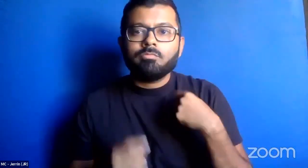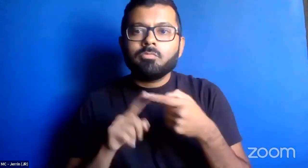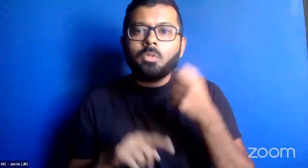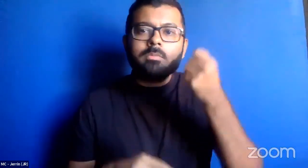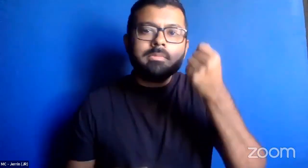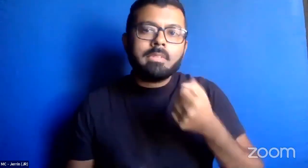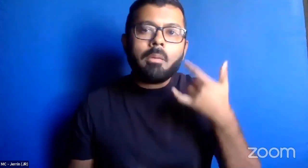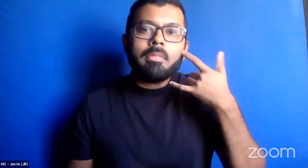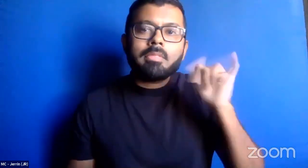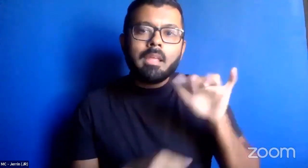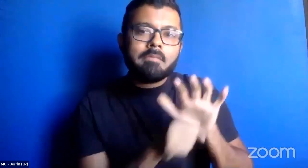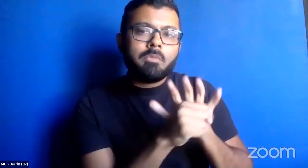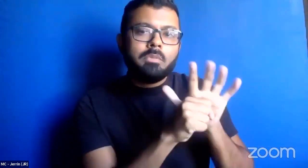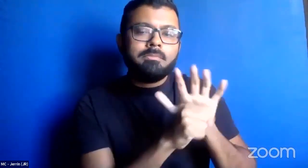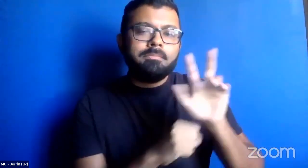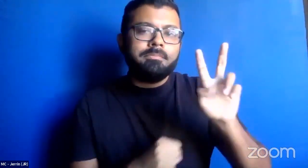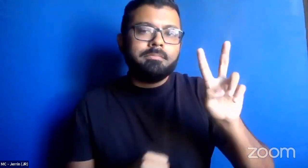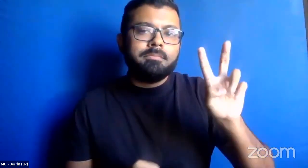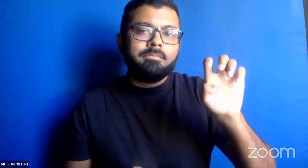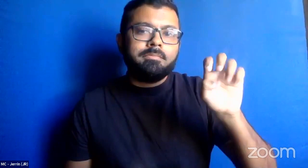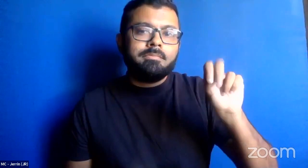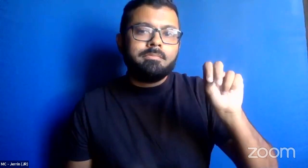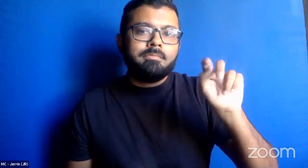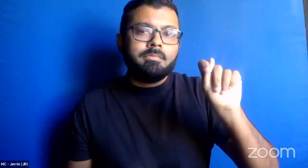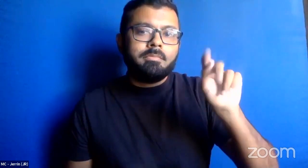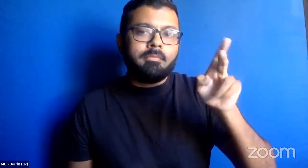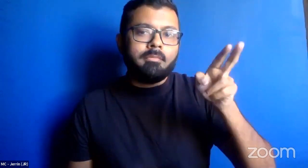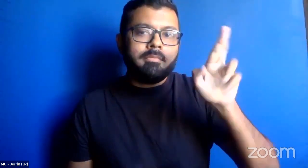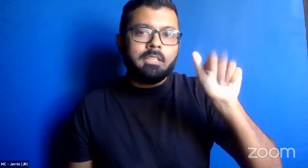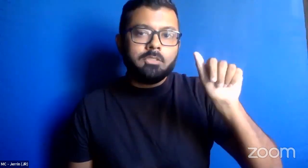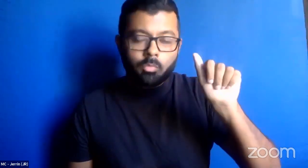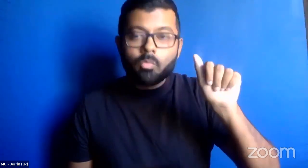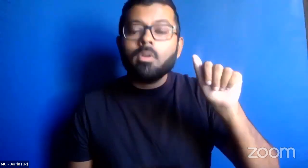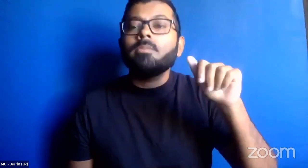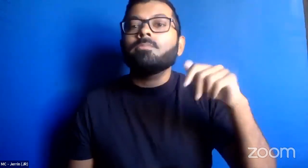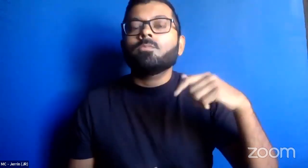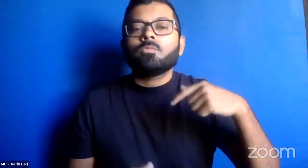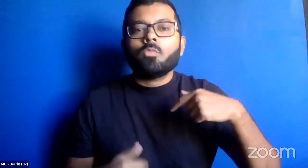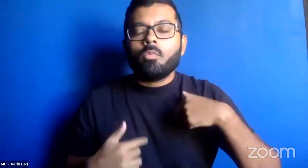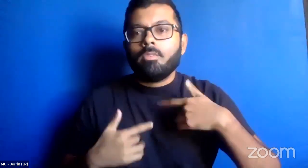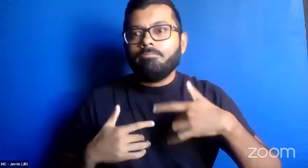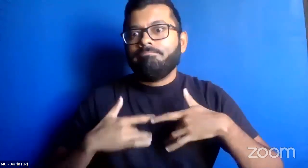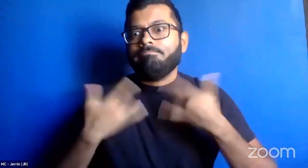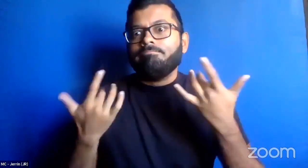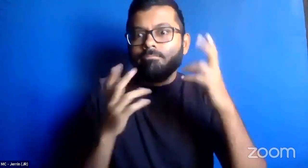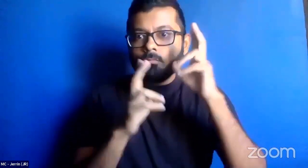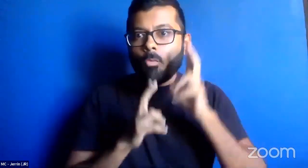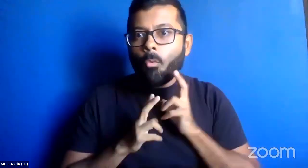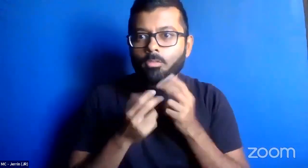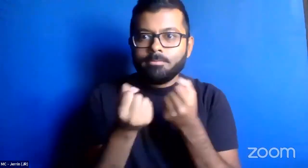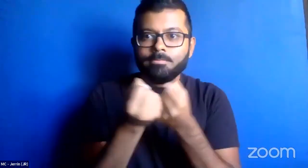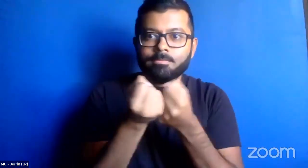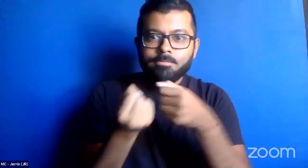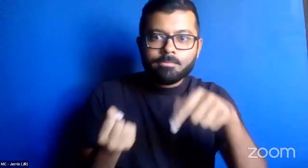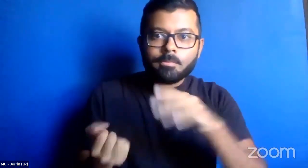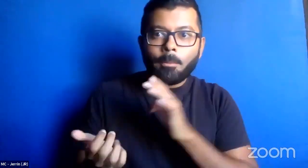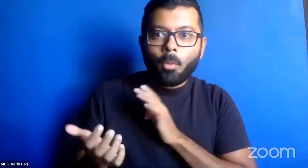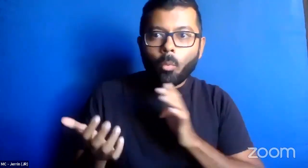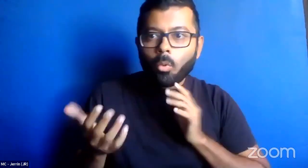George, JR. I am from Southern California, from the Ventura area. And I am thrilled,